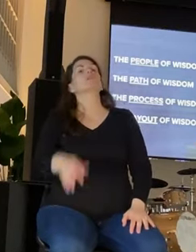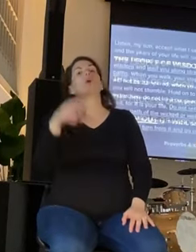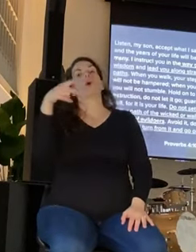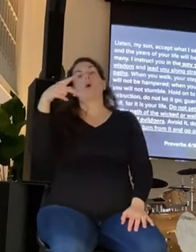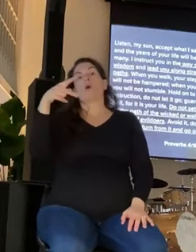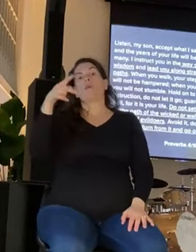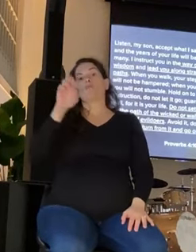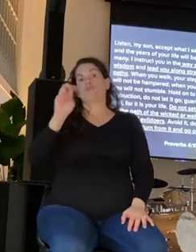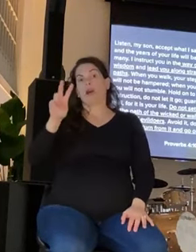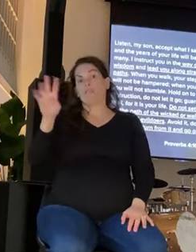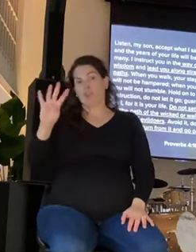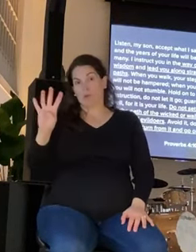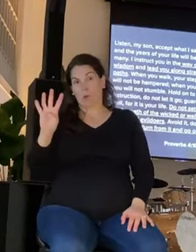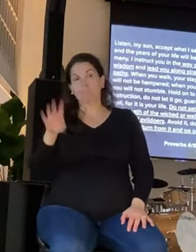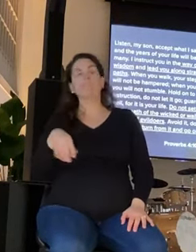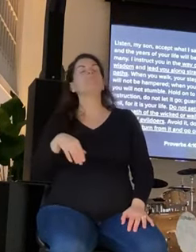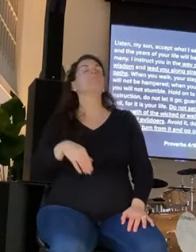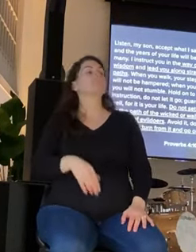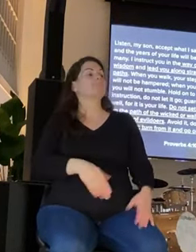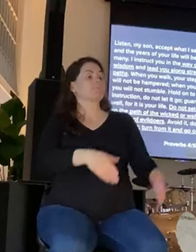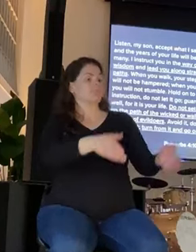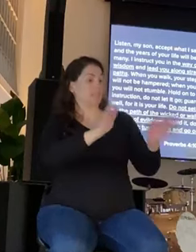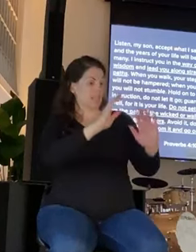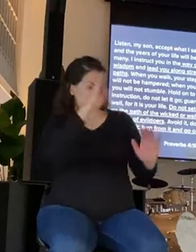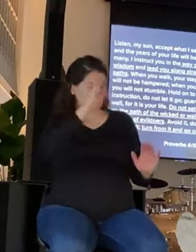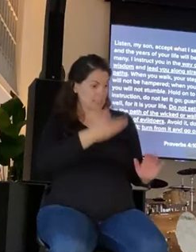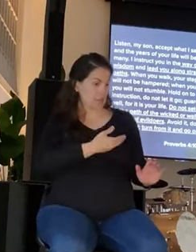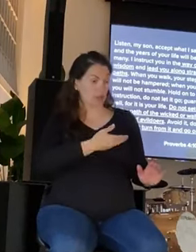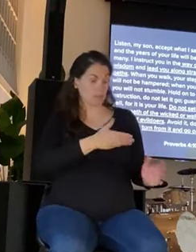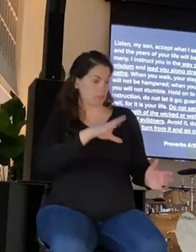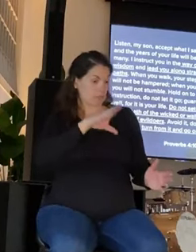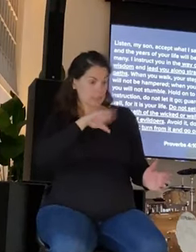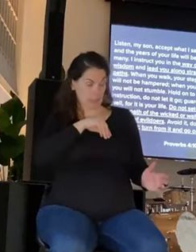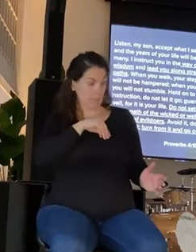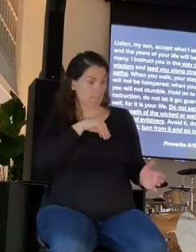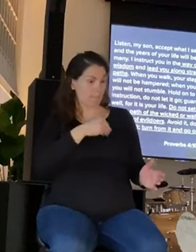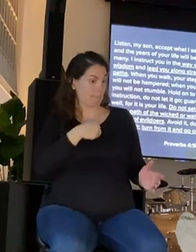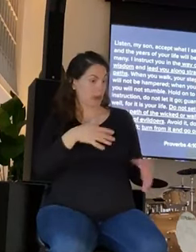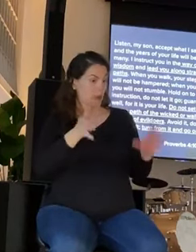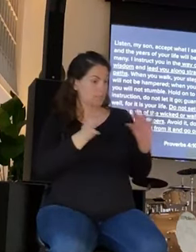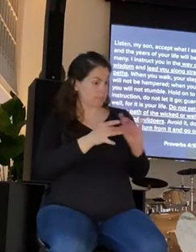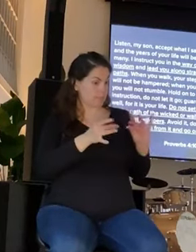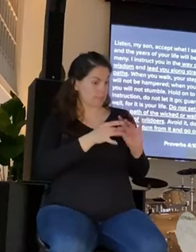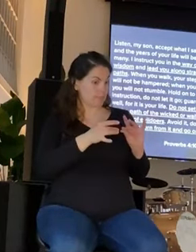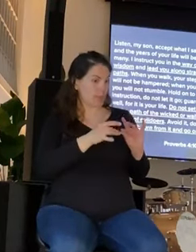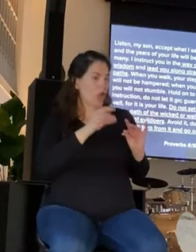10. Solomon says, listen, my son, accept what I say, and the years of